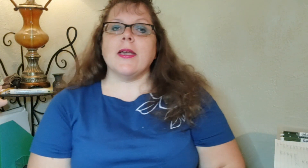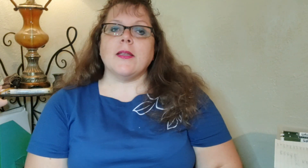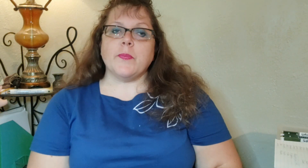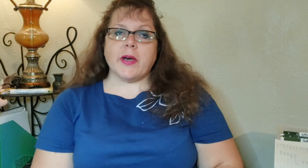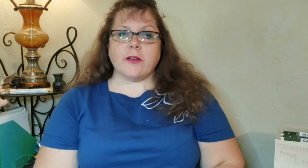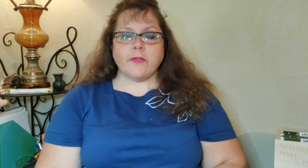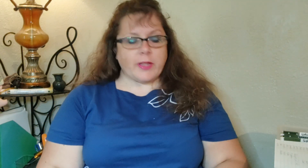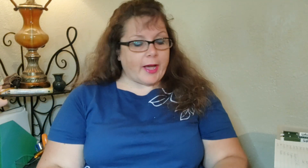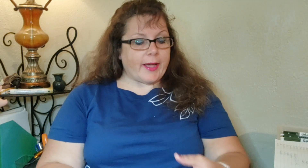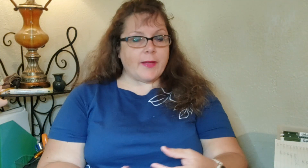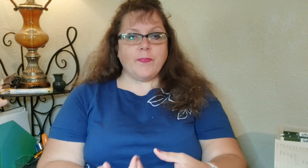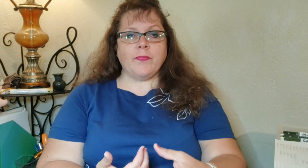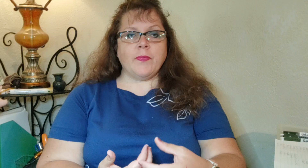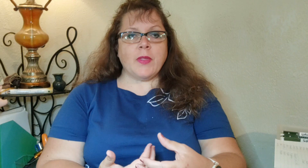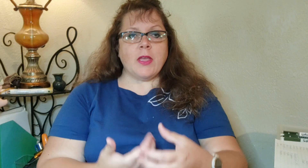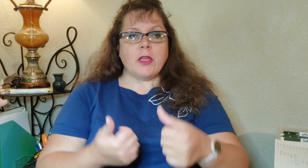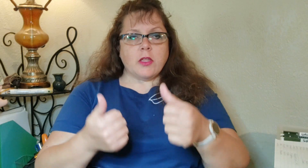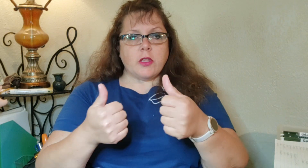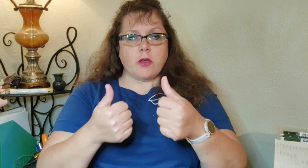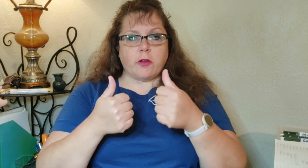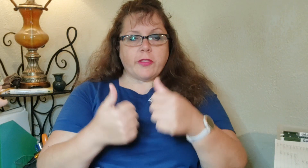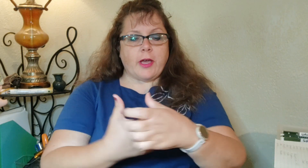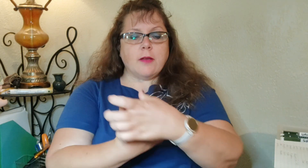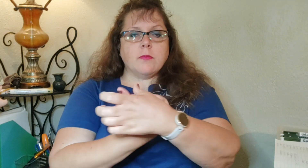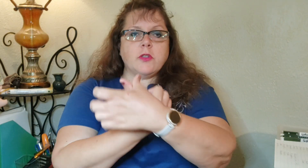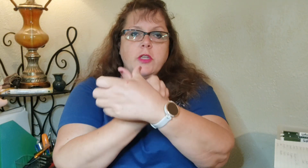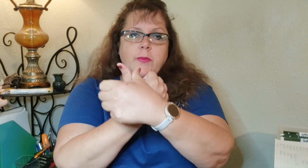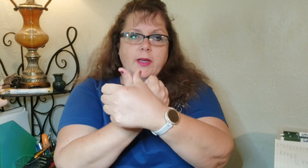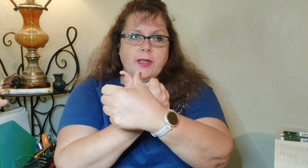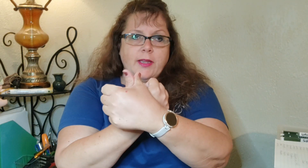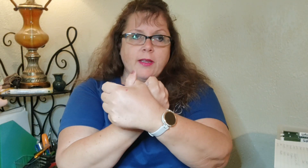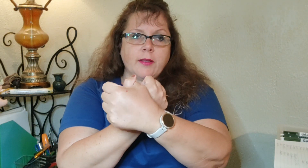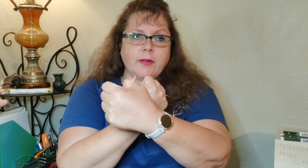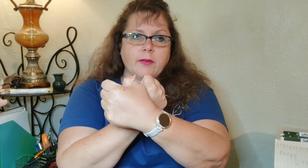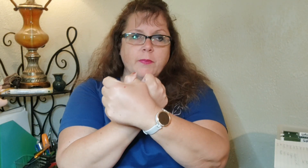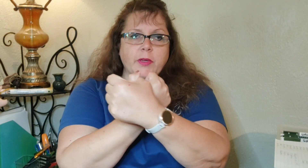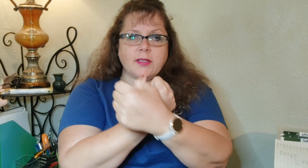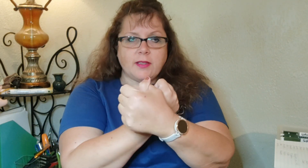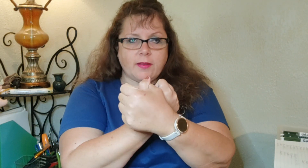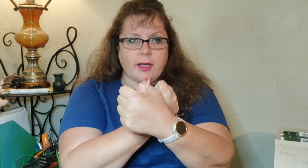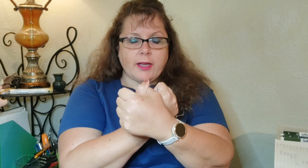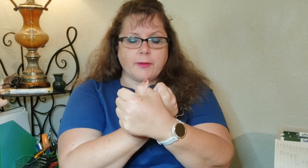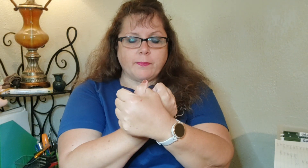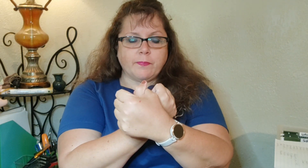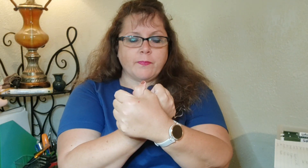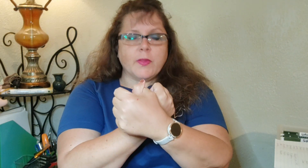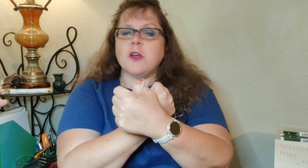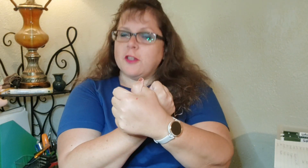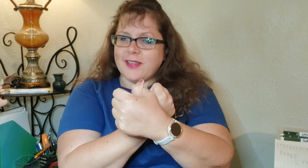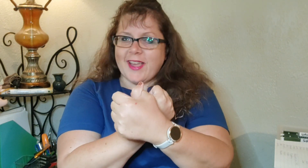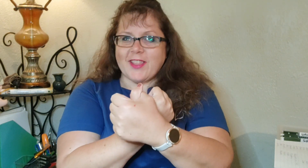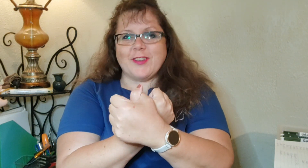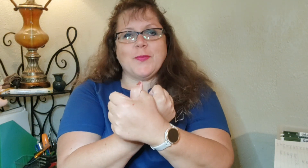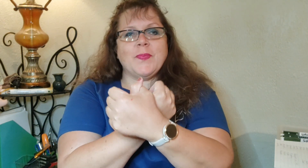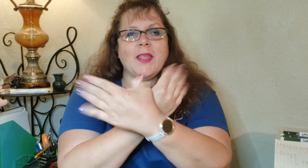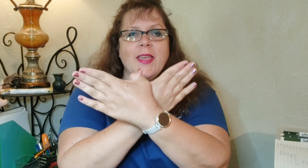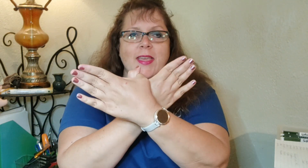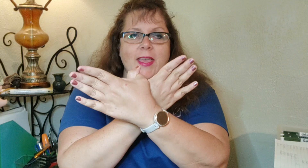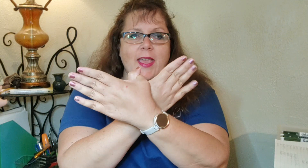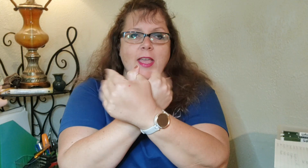In butterfly, your thumbs you would put hook together